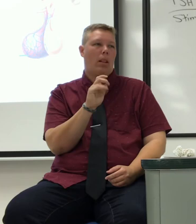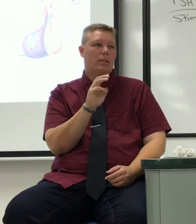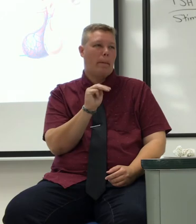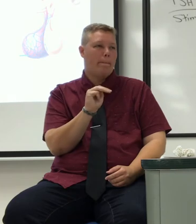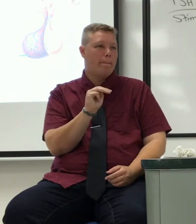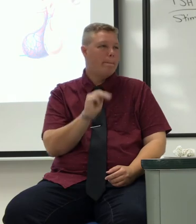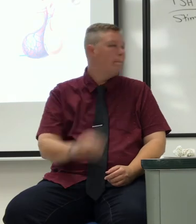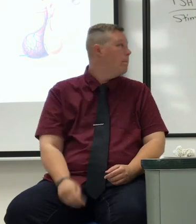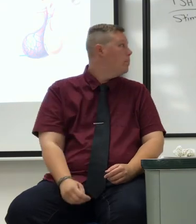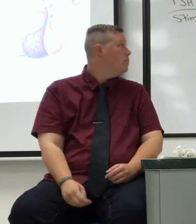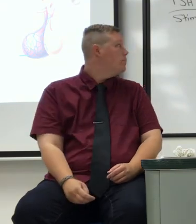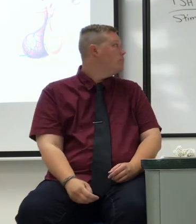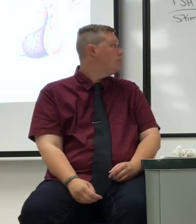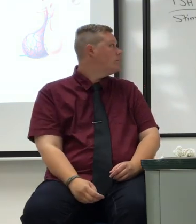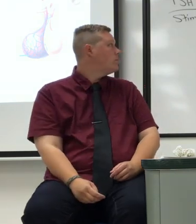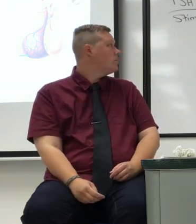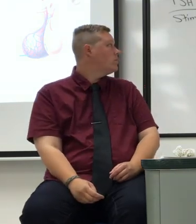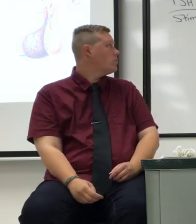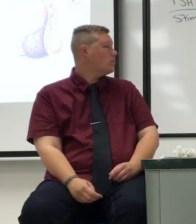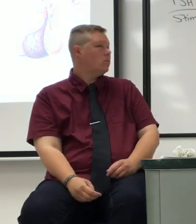Okay, and when you get enough